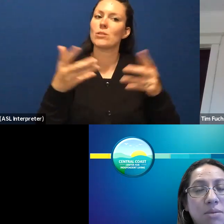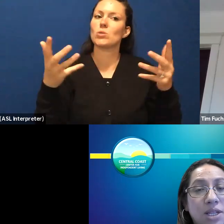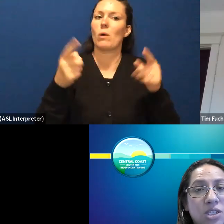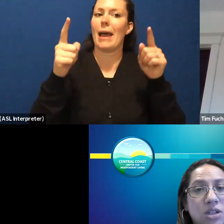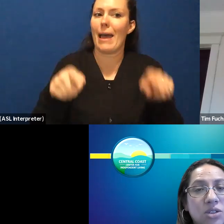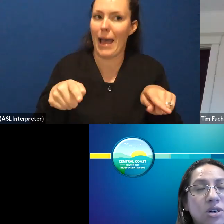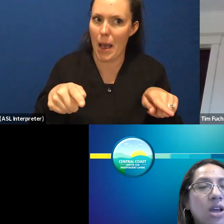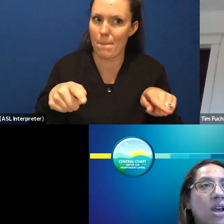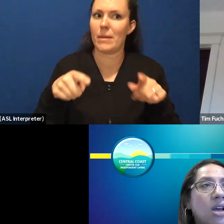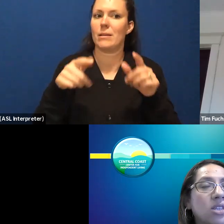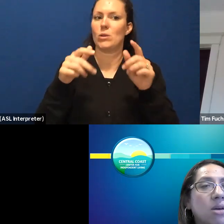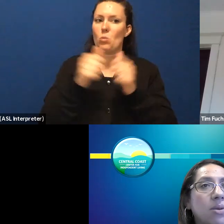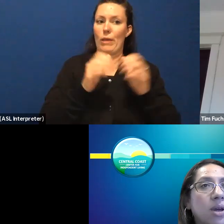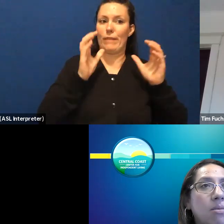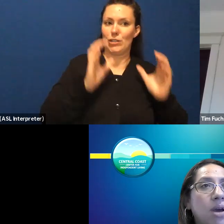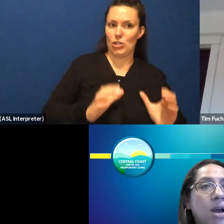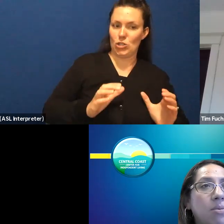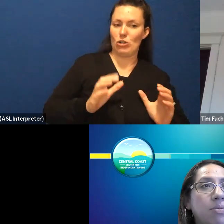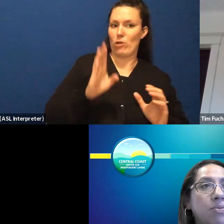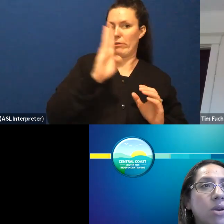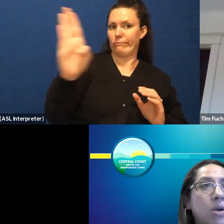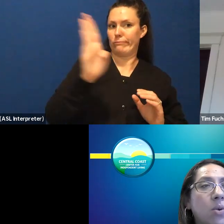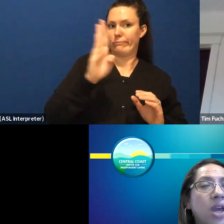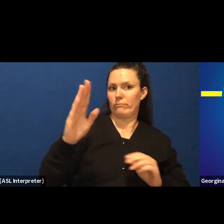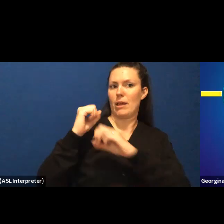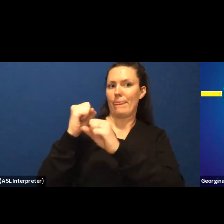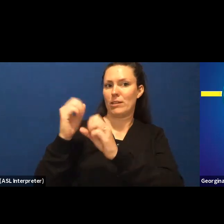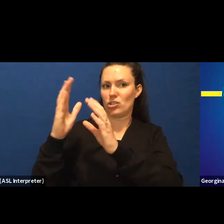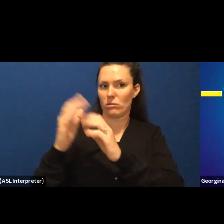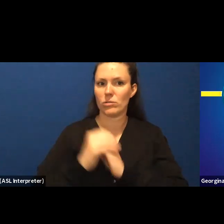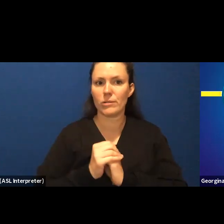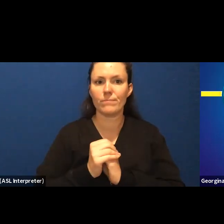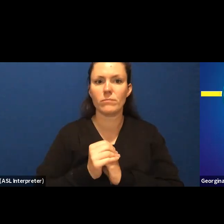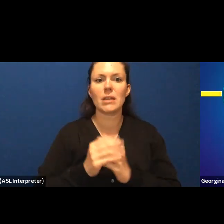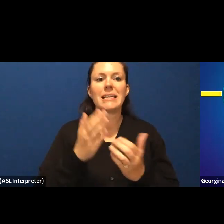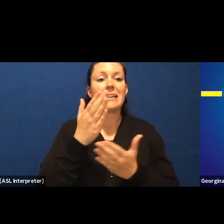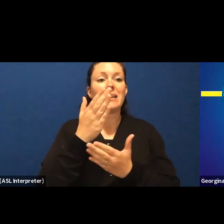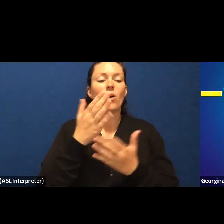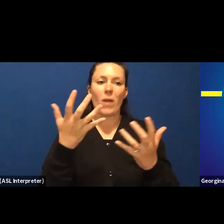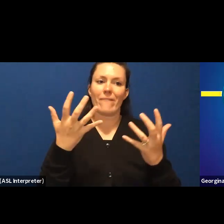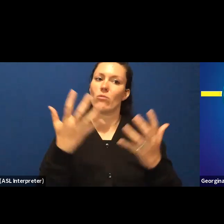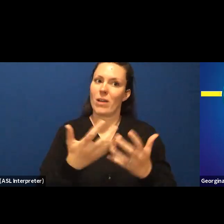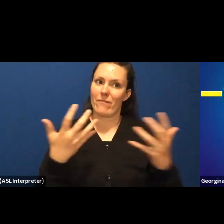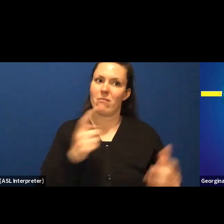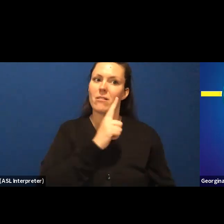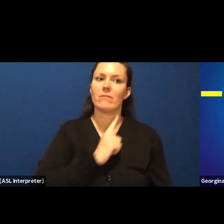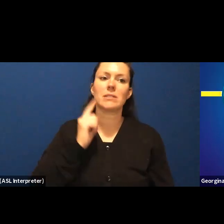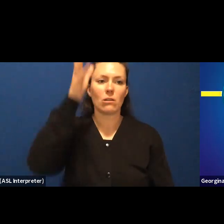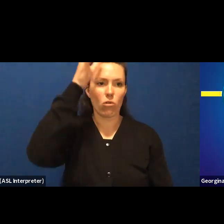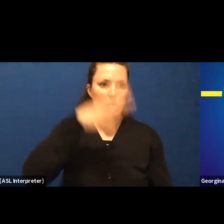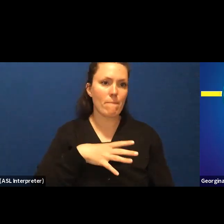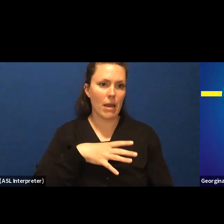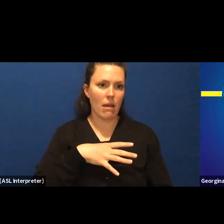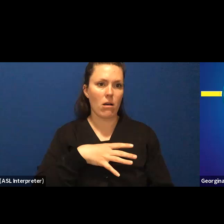between them and the shelter. Some of them, we have a lot of single males that we have shelters